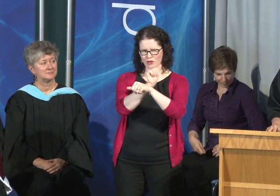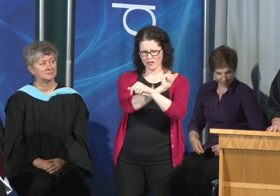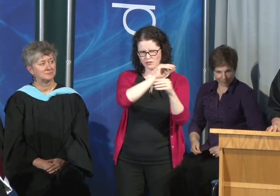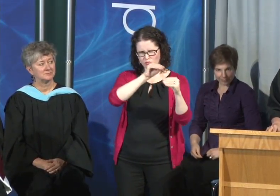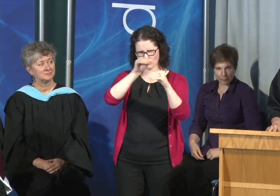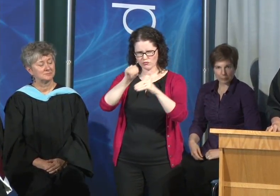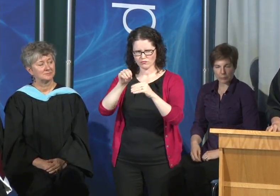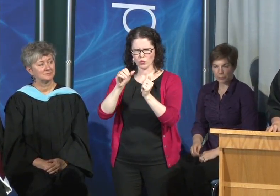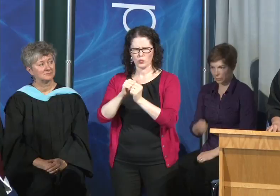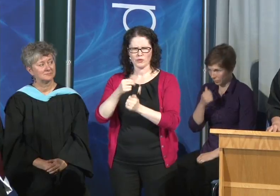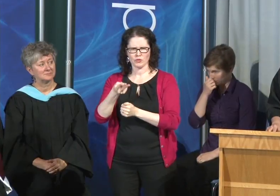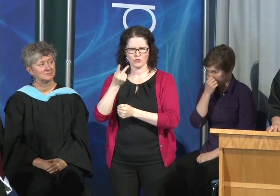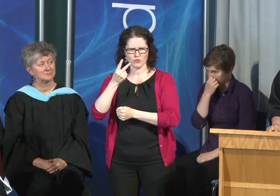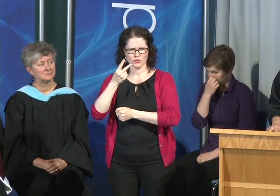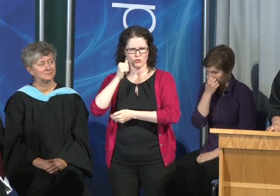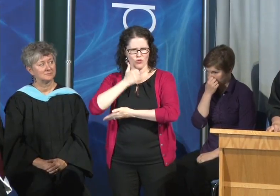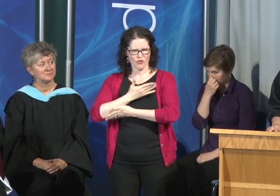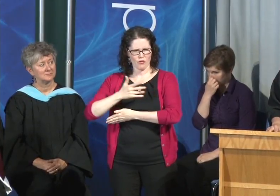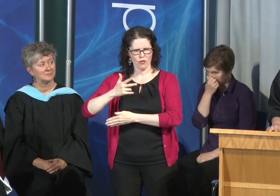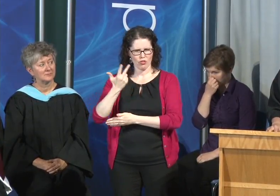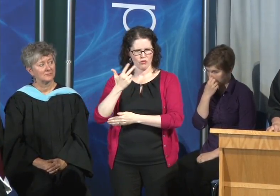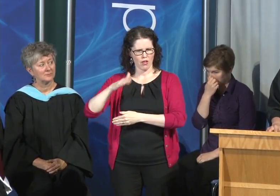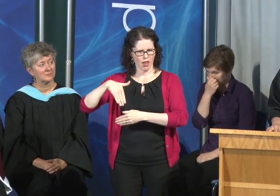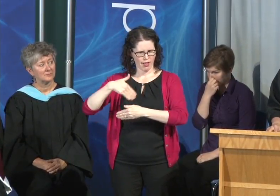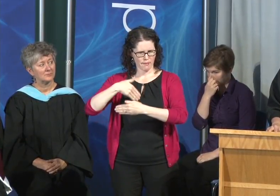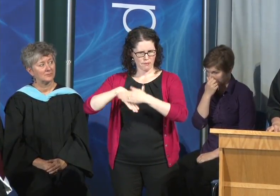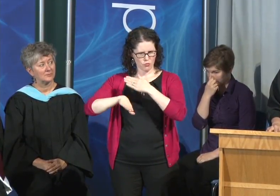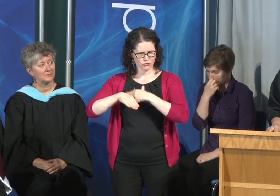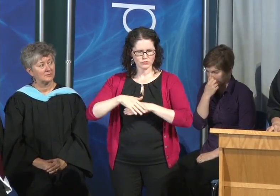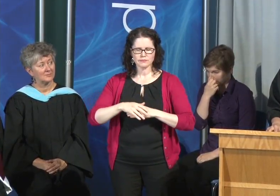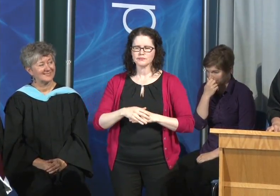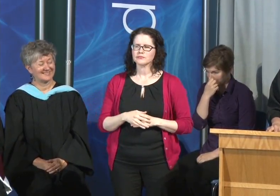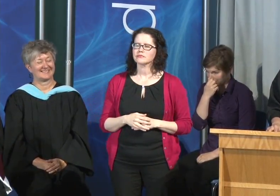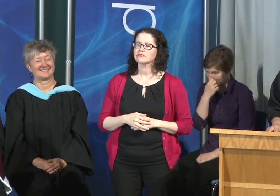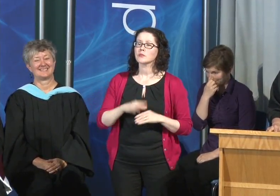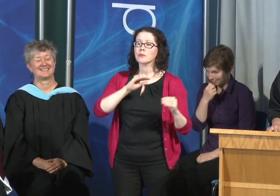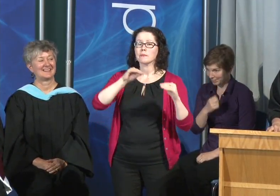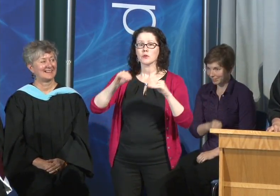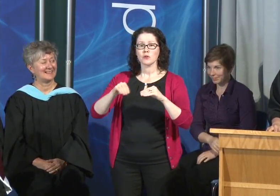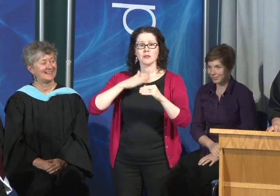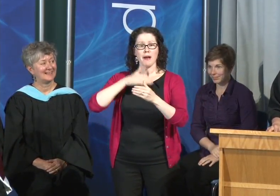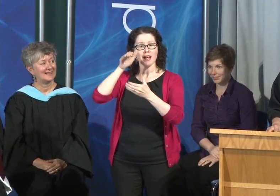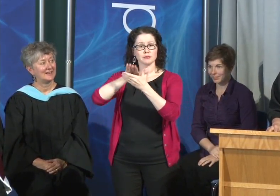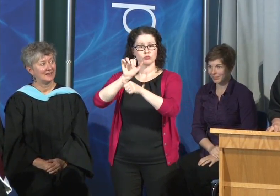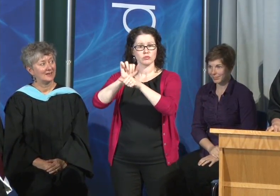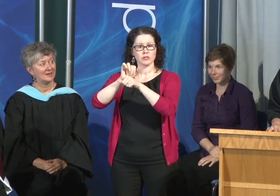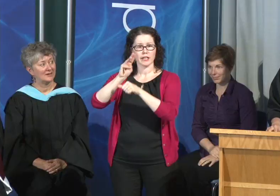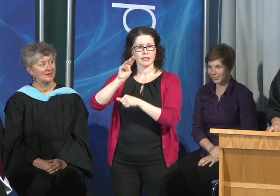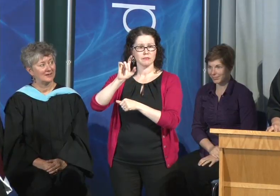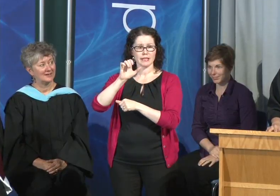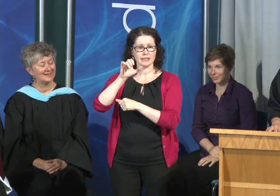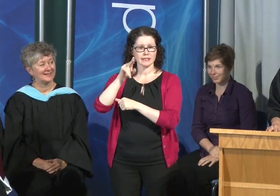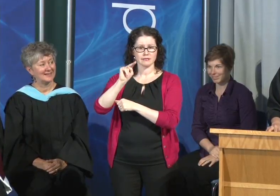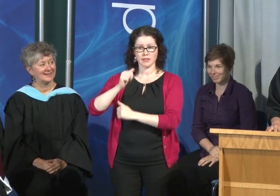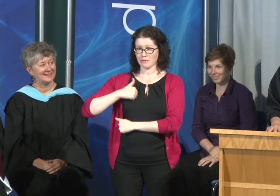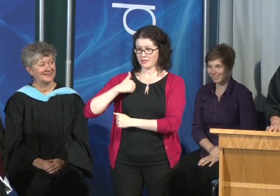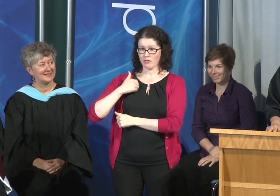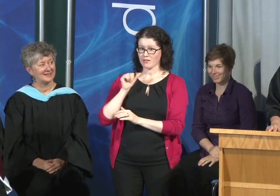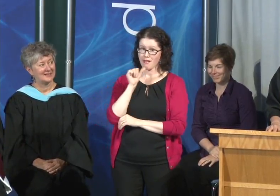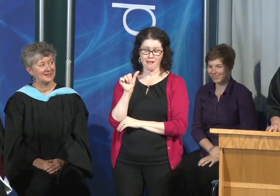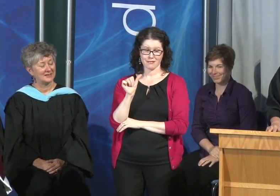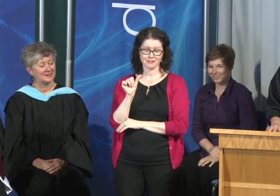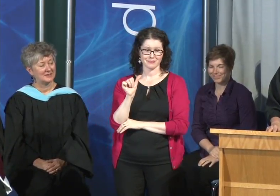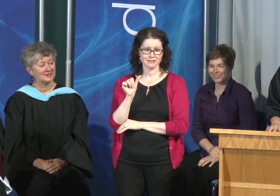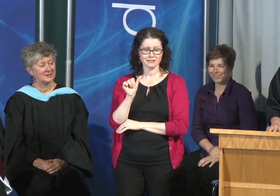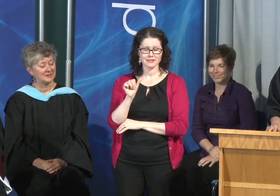surprise you to learn that we moved here because my husband got a job in Middleton. And no, we're not military. As